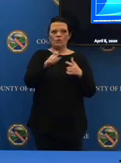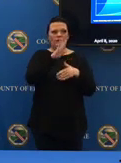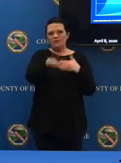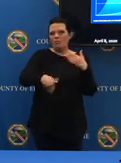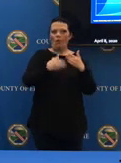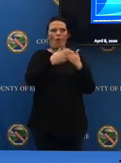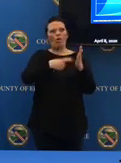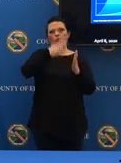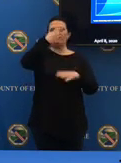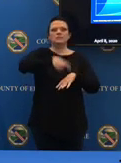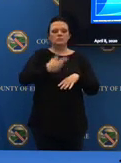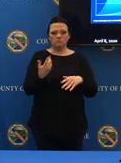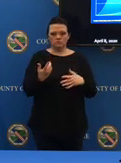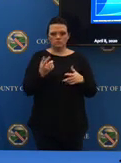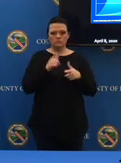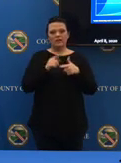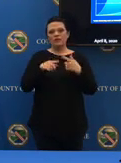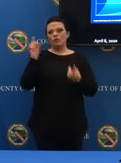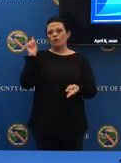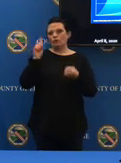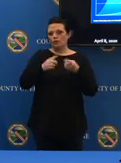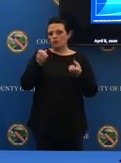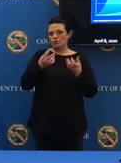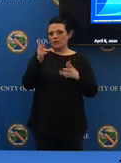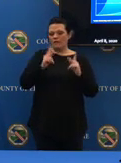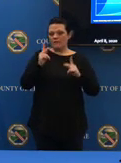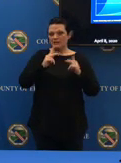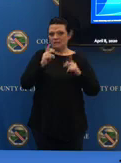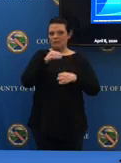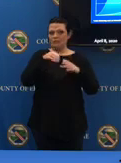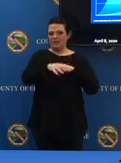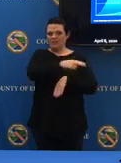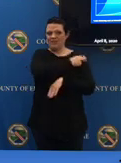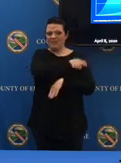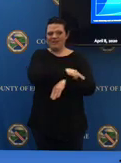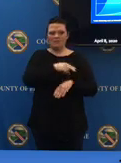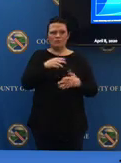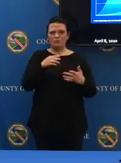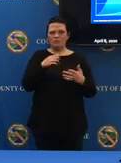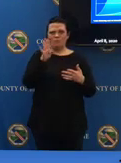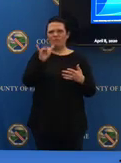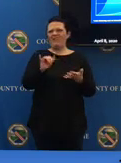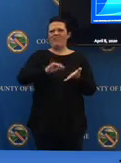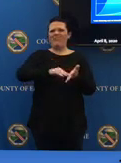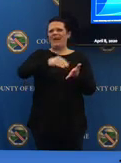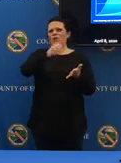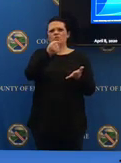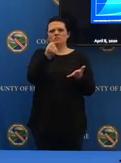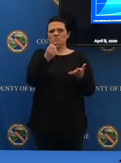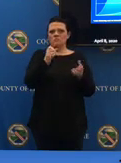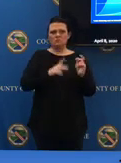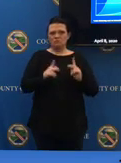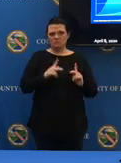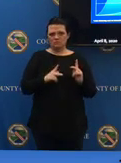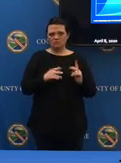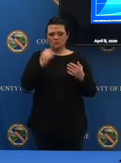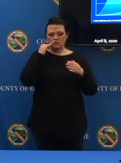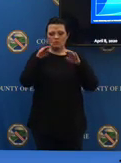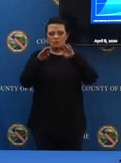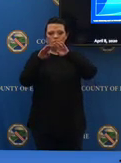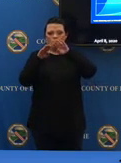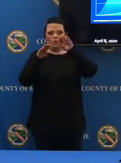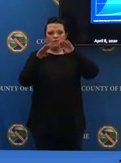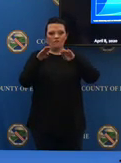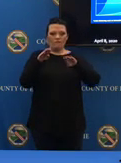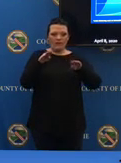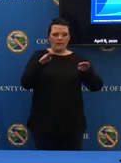same time, and you could reduce the hospitalization numbers at any one time by thousands. So flattening the curve is not to